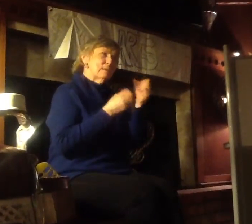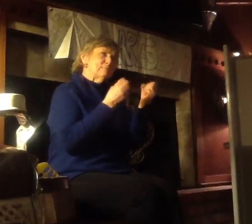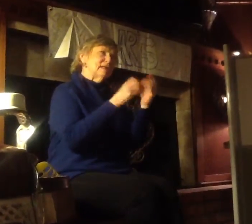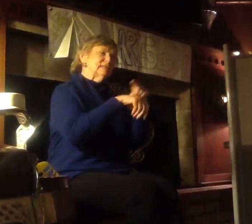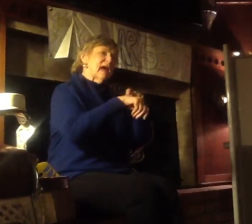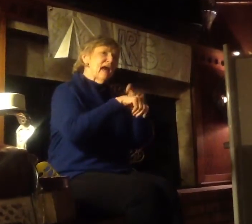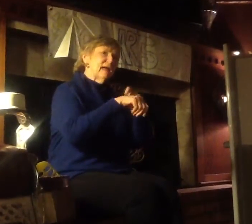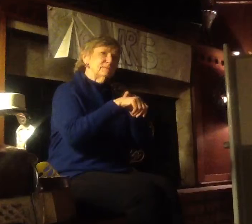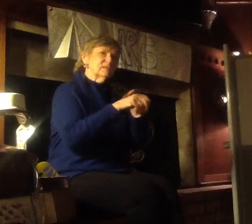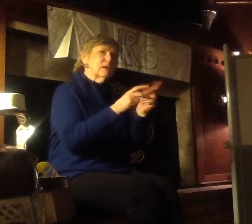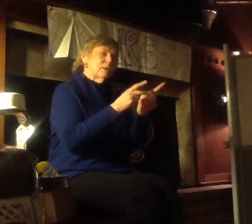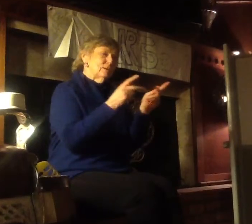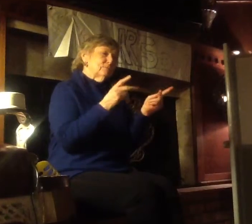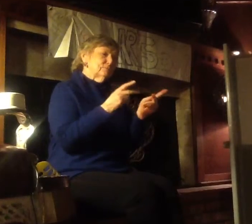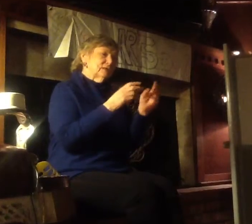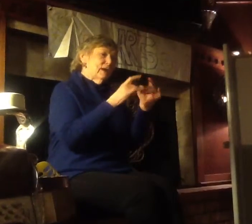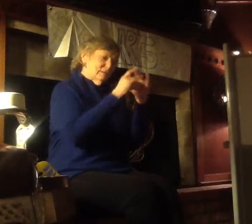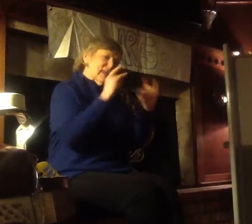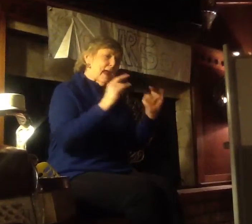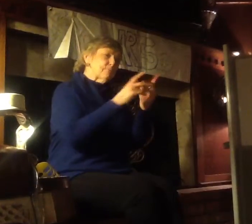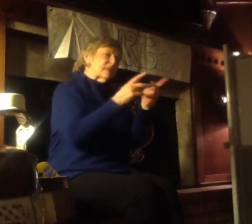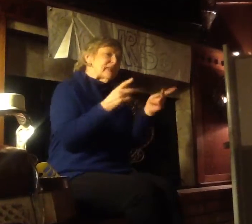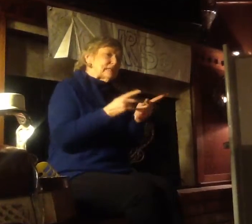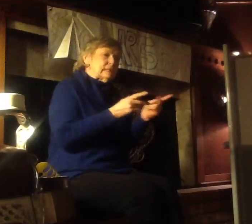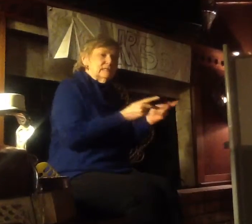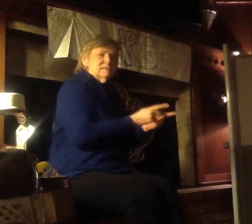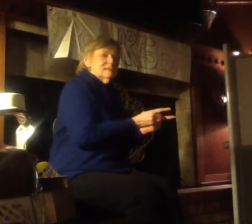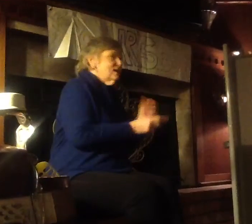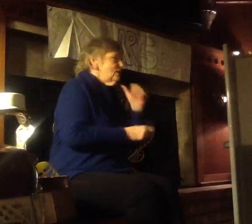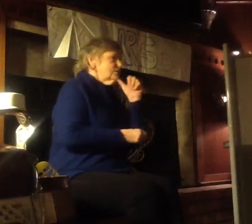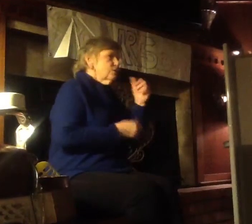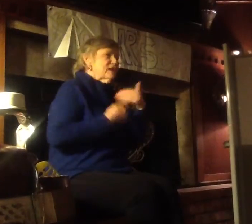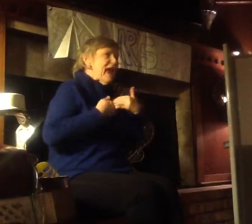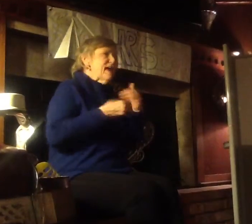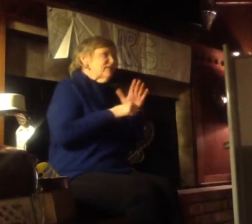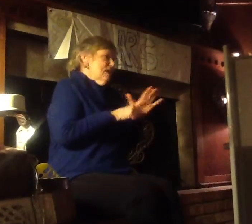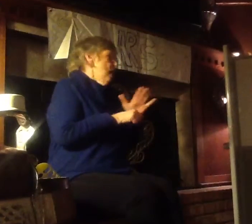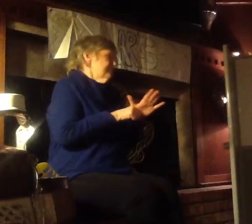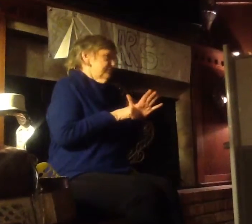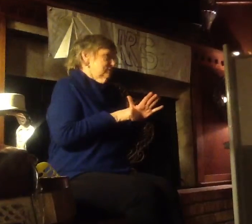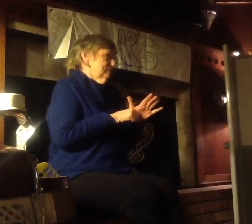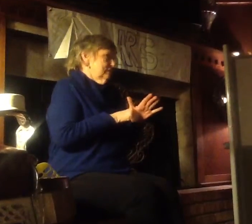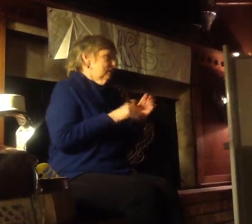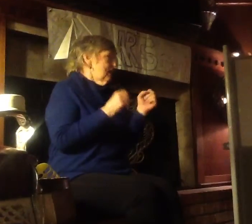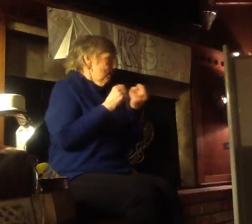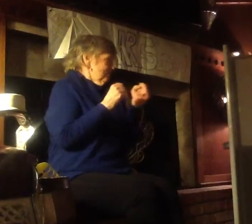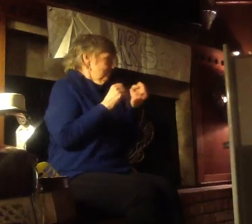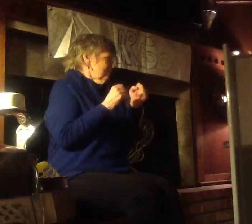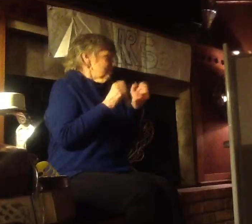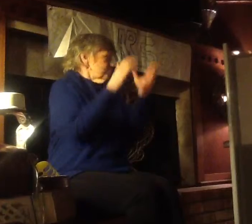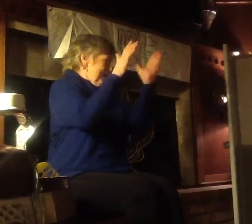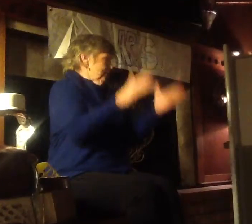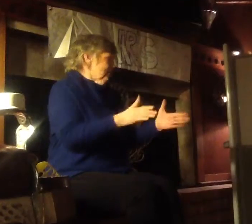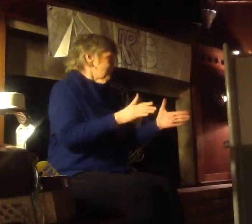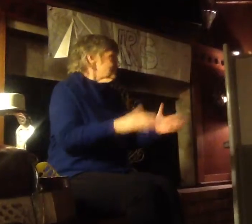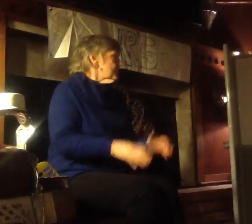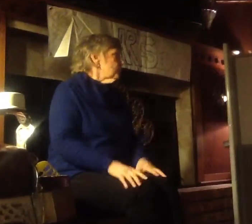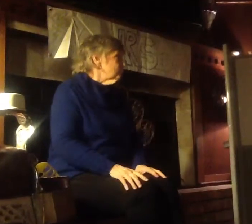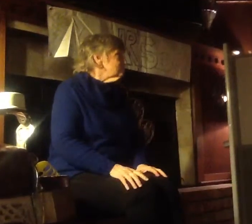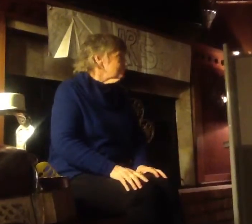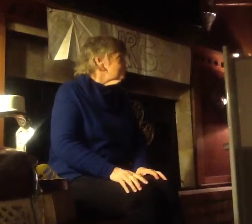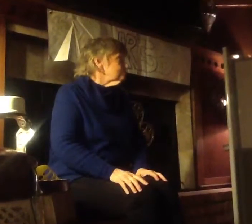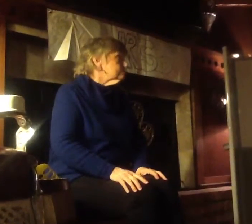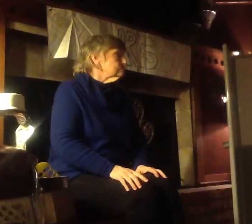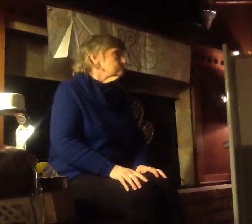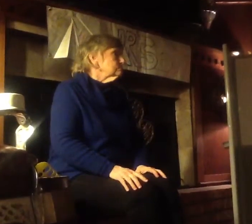because many times camp places don't have enough refrigerator,